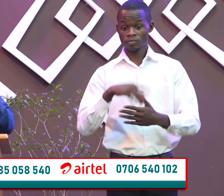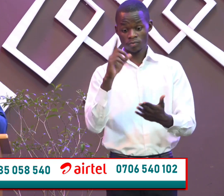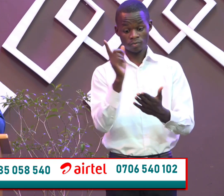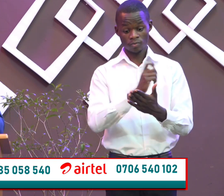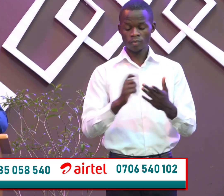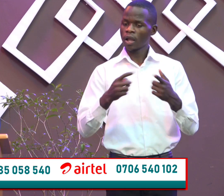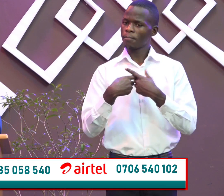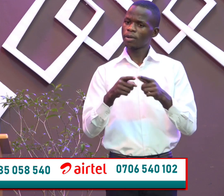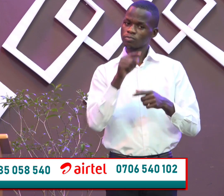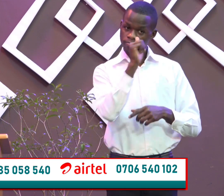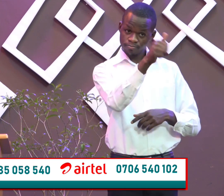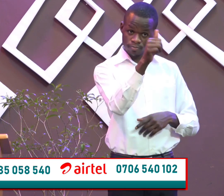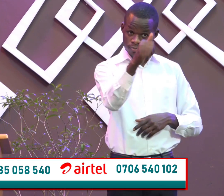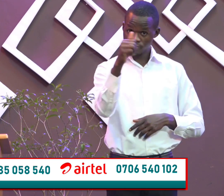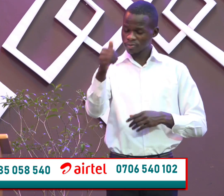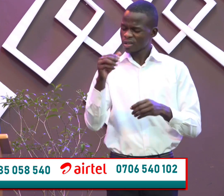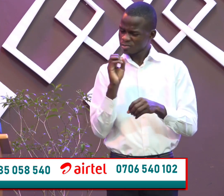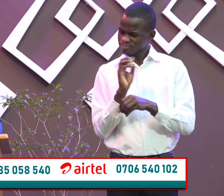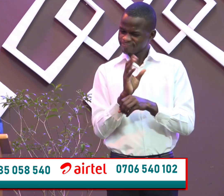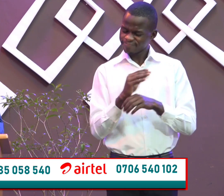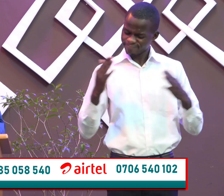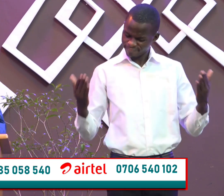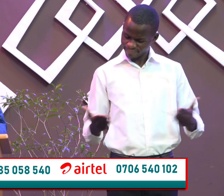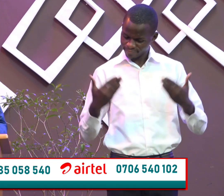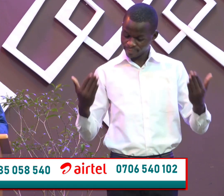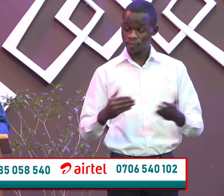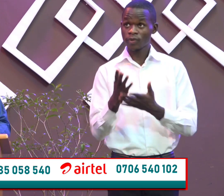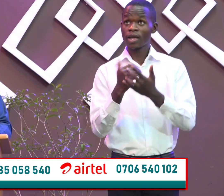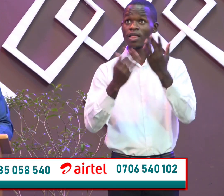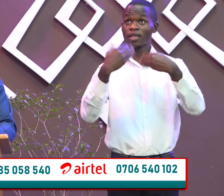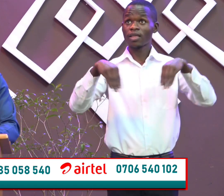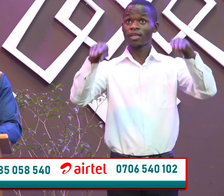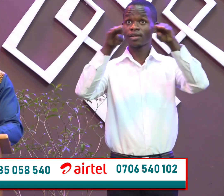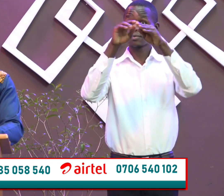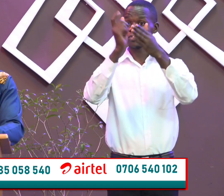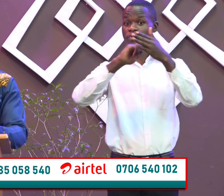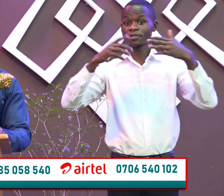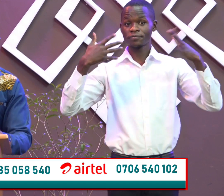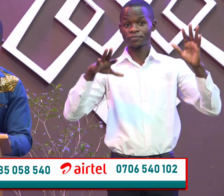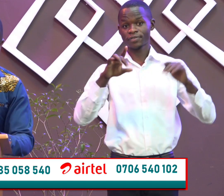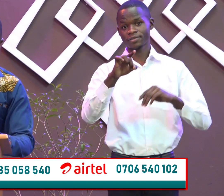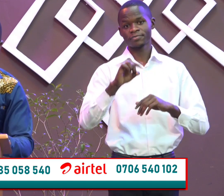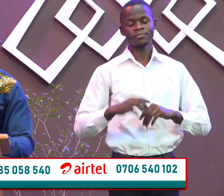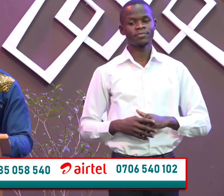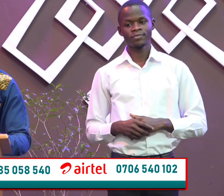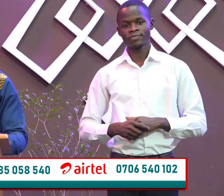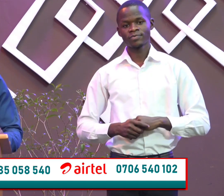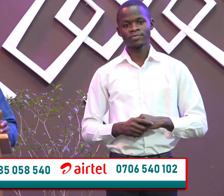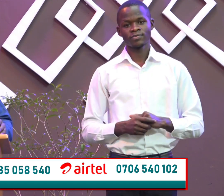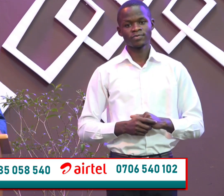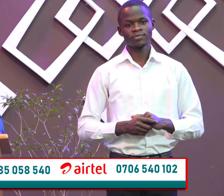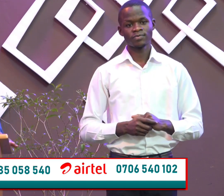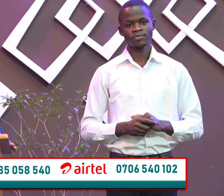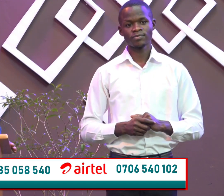yewe kubirize gululi kuandise. Bishop has always been telling us that they will not write us here in books, but the